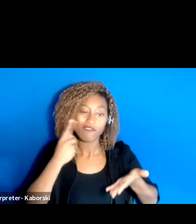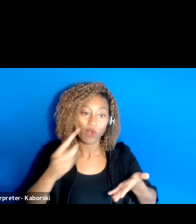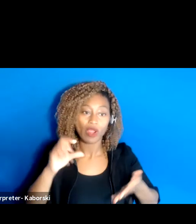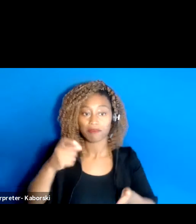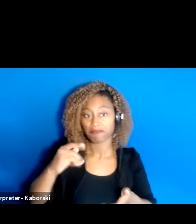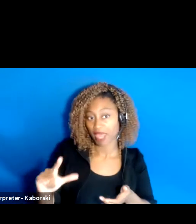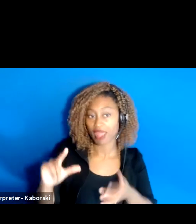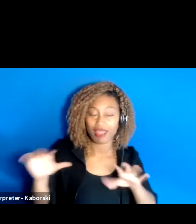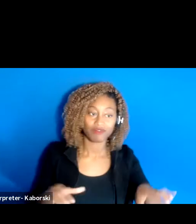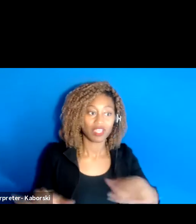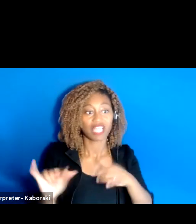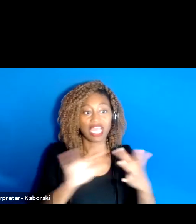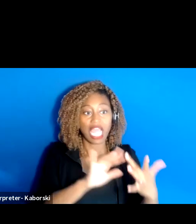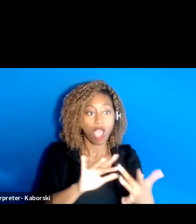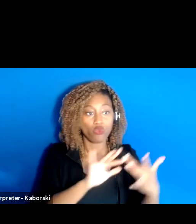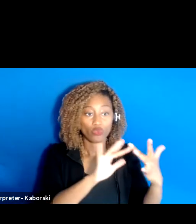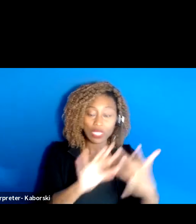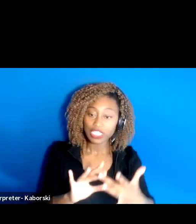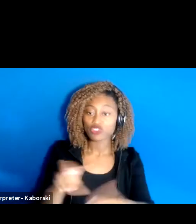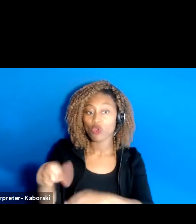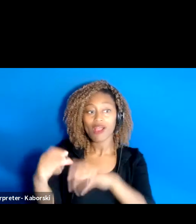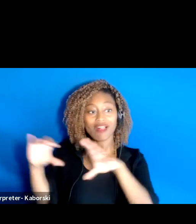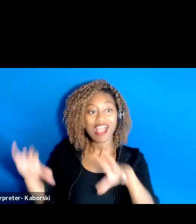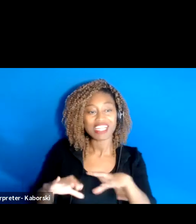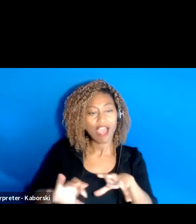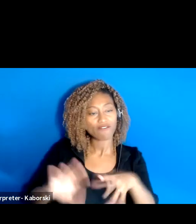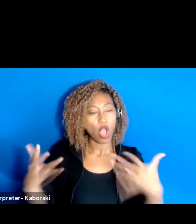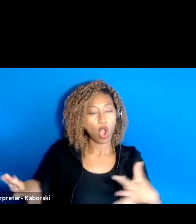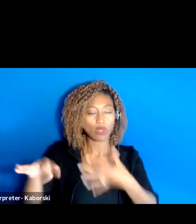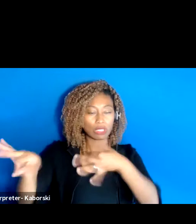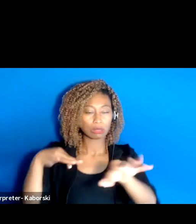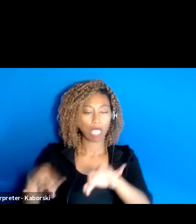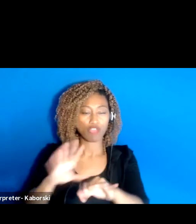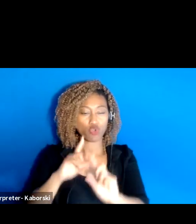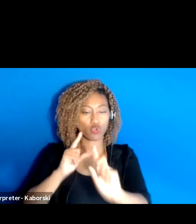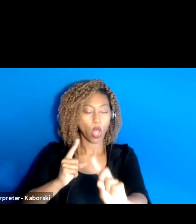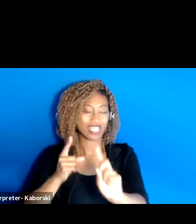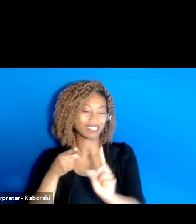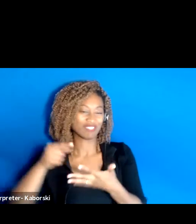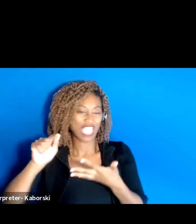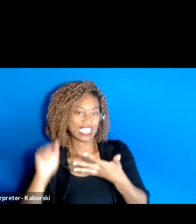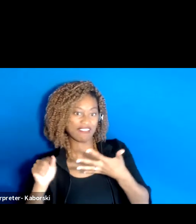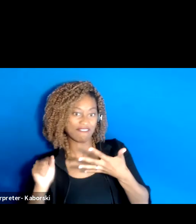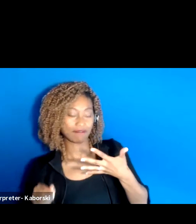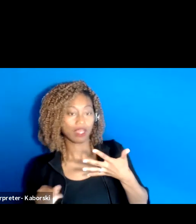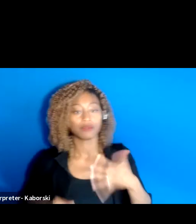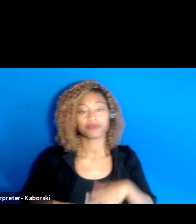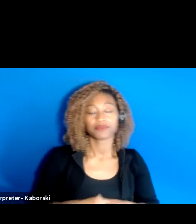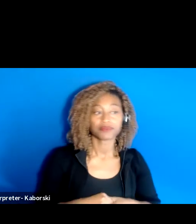outreach or activities that you've described in your goals and objectives. Next slide, please.